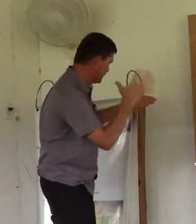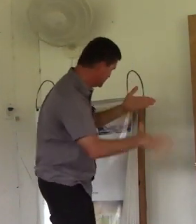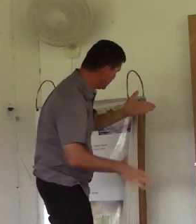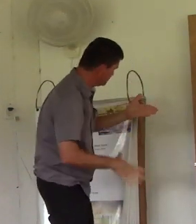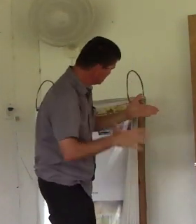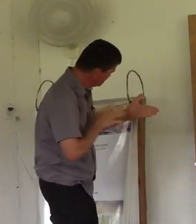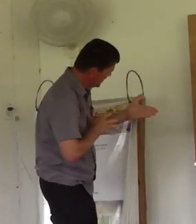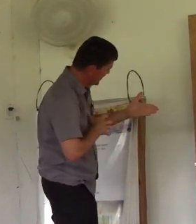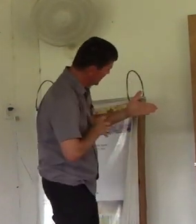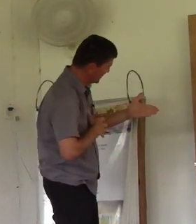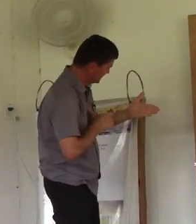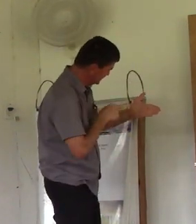Preacher, fine.